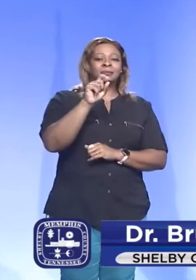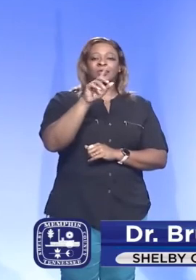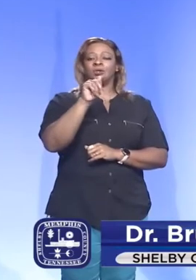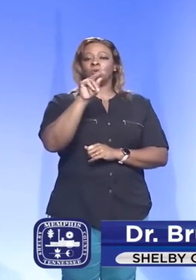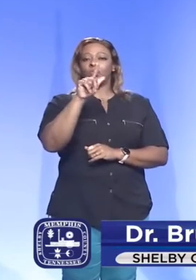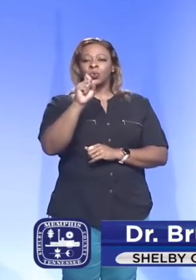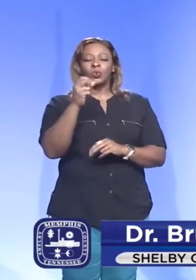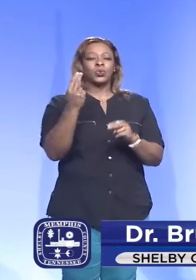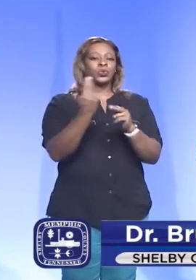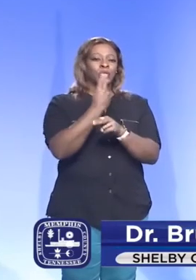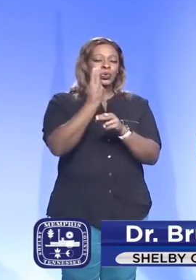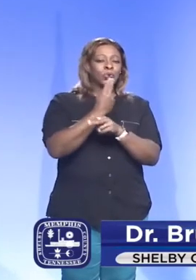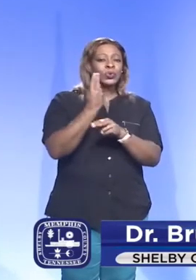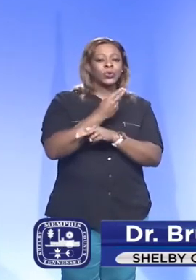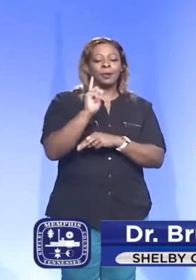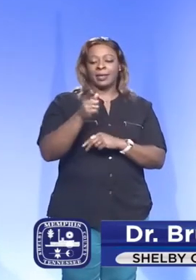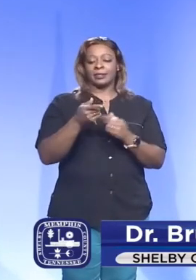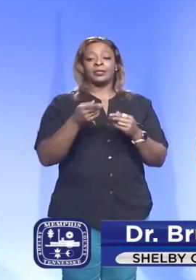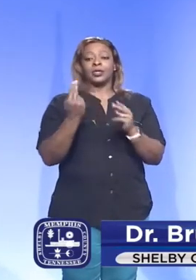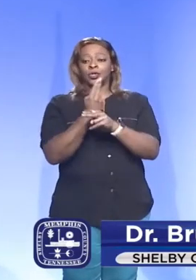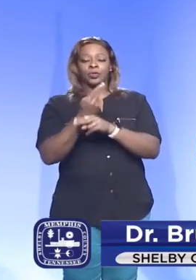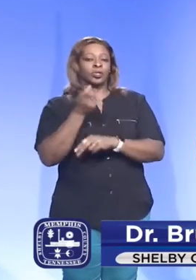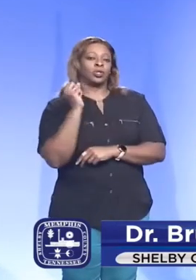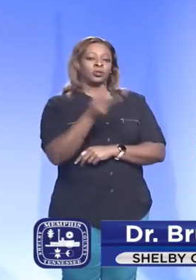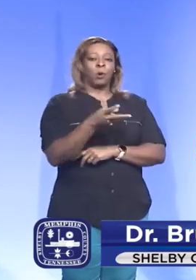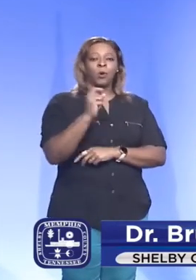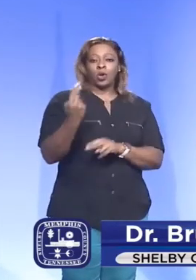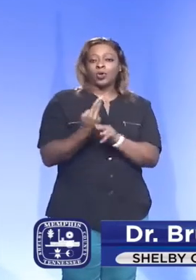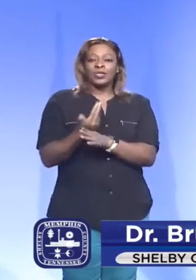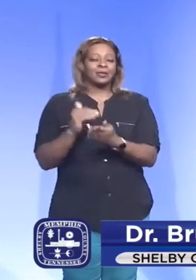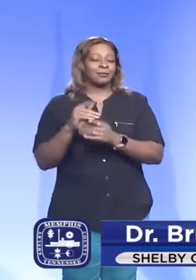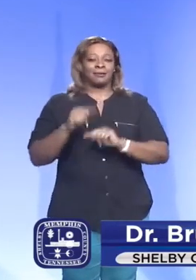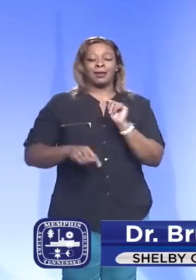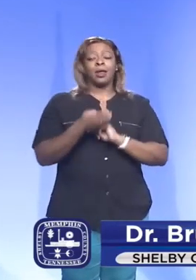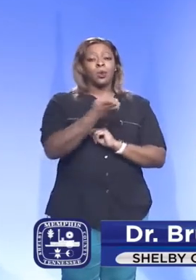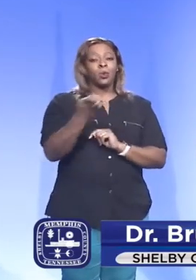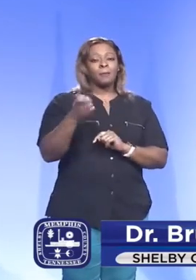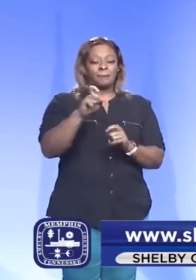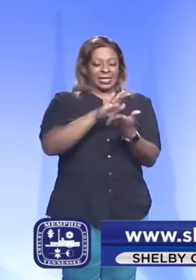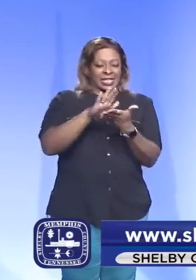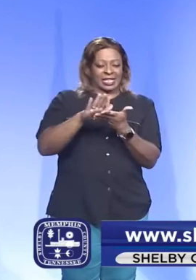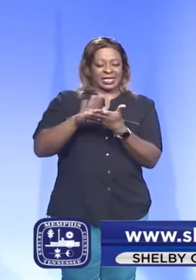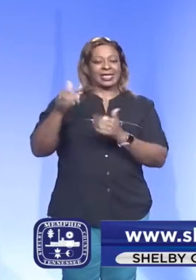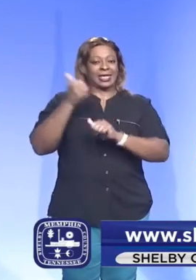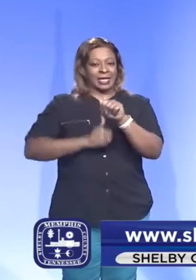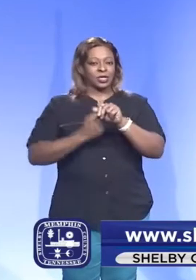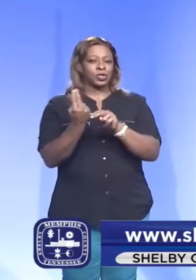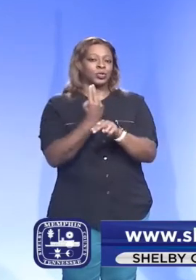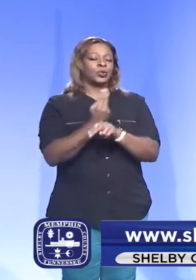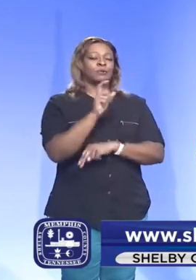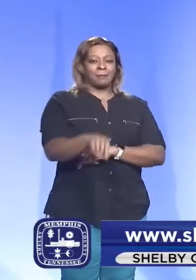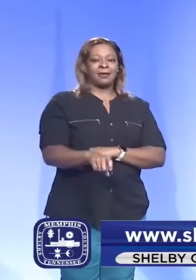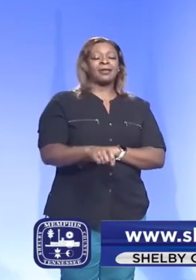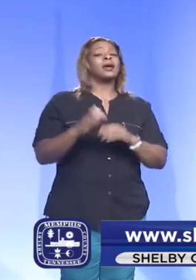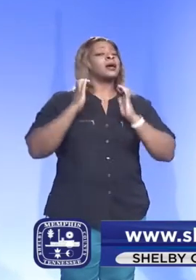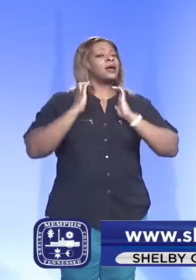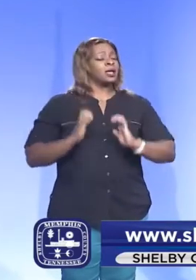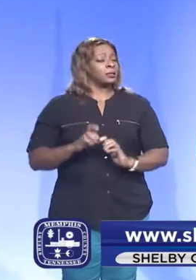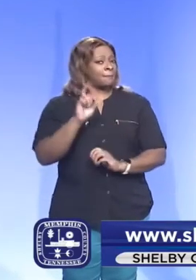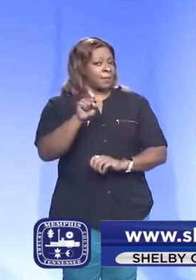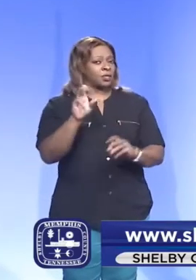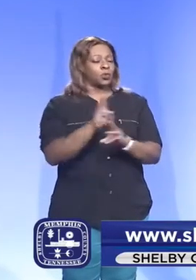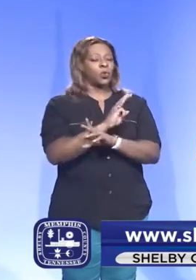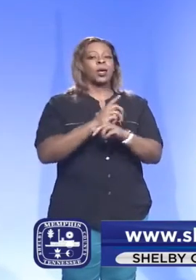must be disposed of and the equipment cleaned after each use. And customers must